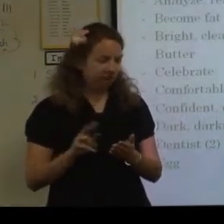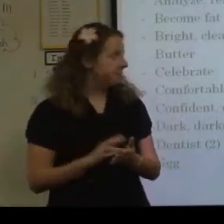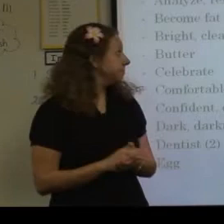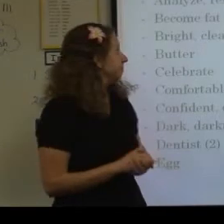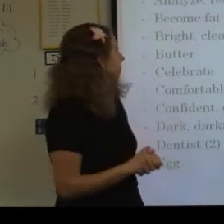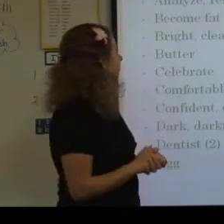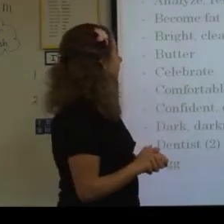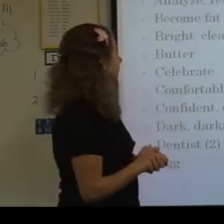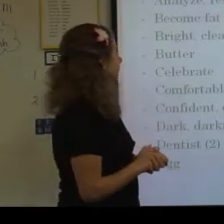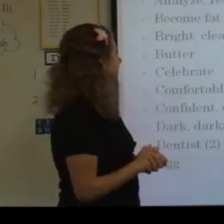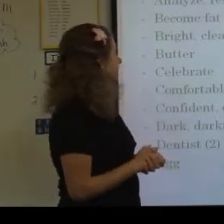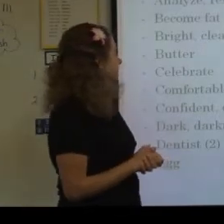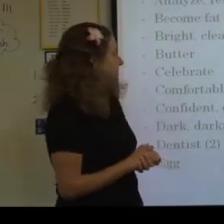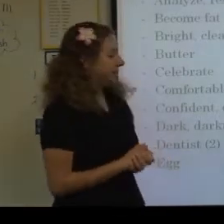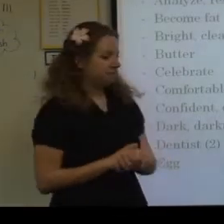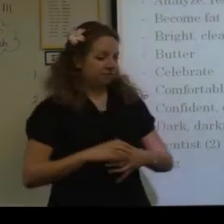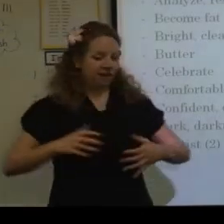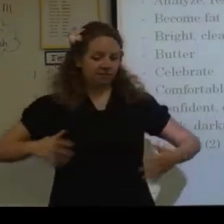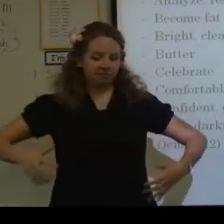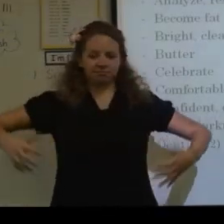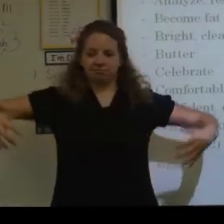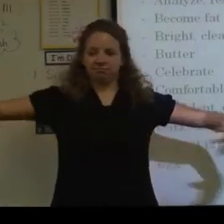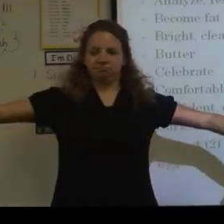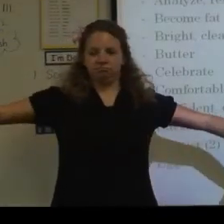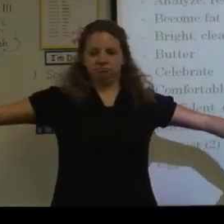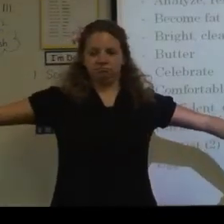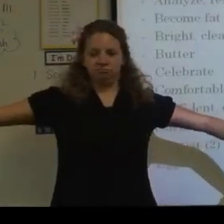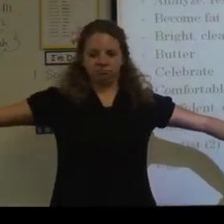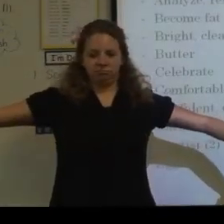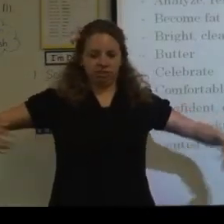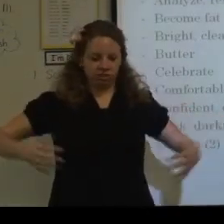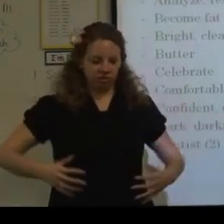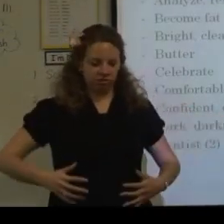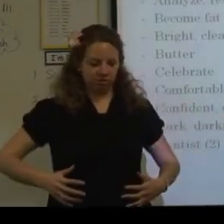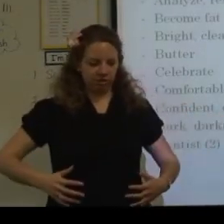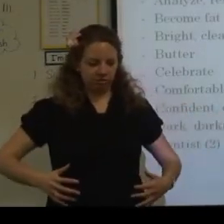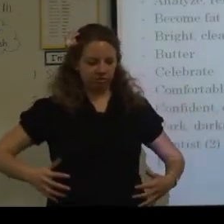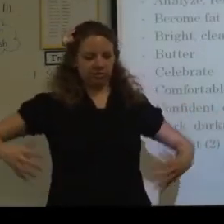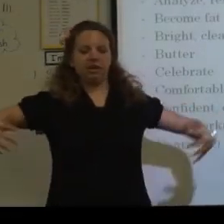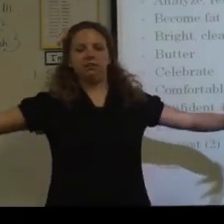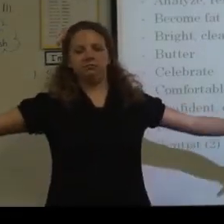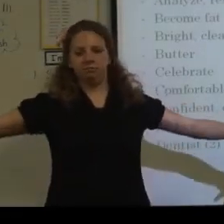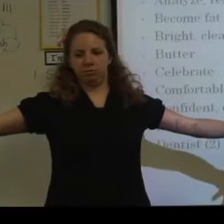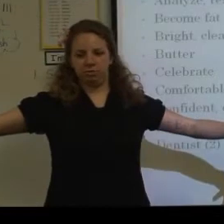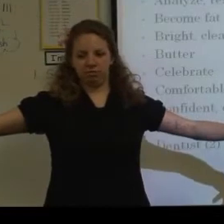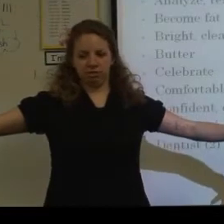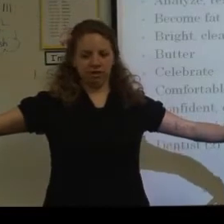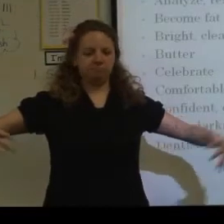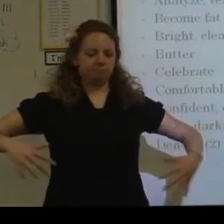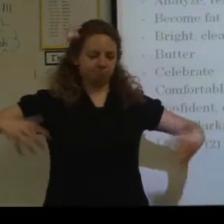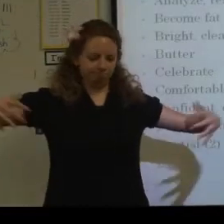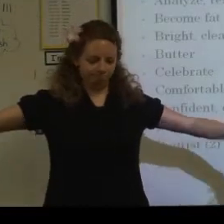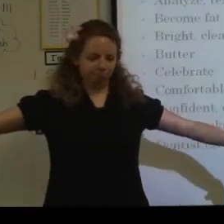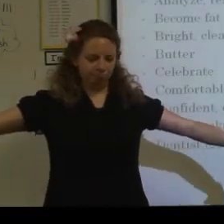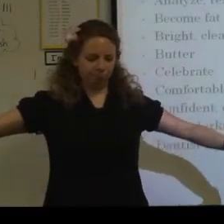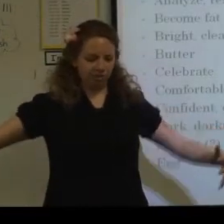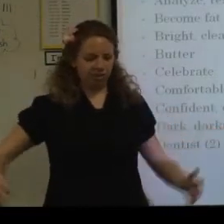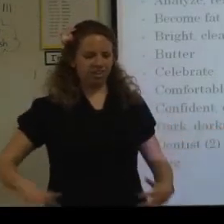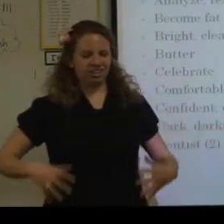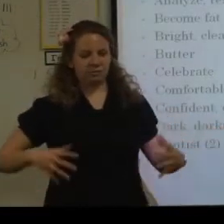Okay. And then become fat. Like just showing like you went from here, you went out to here. And a lot of